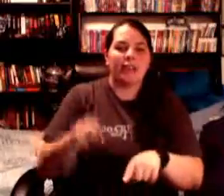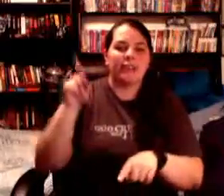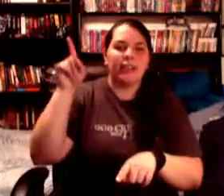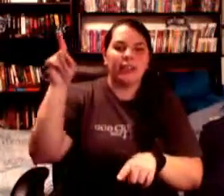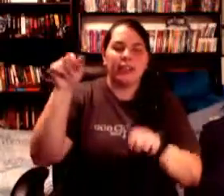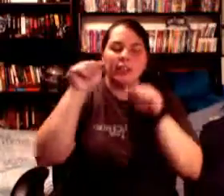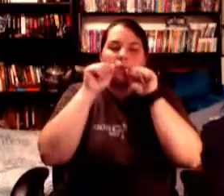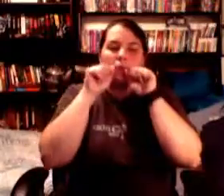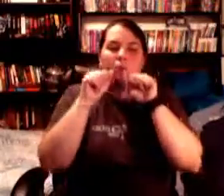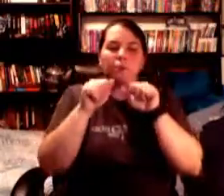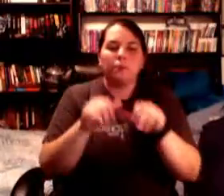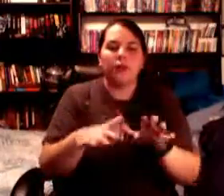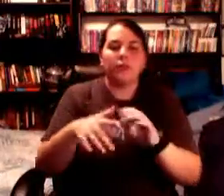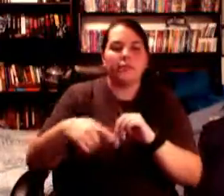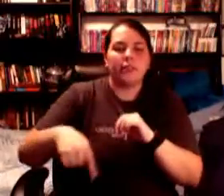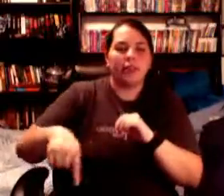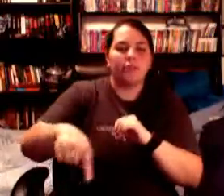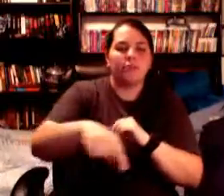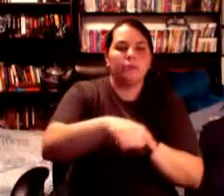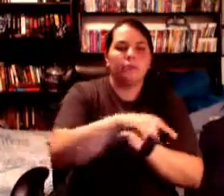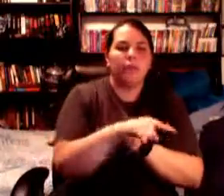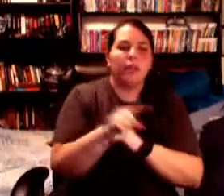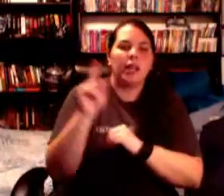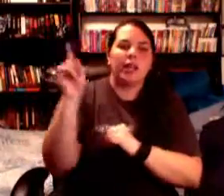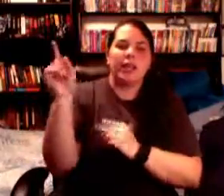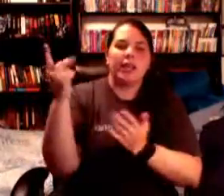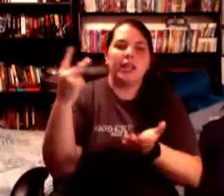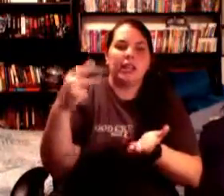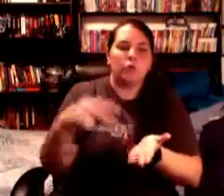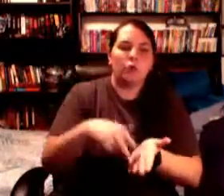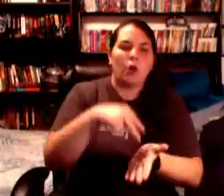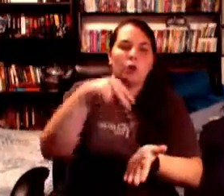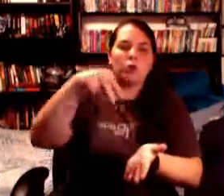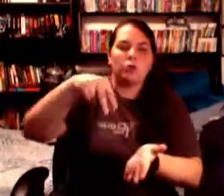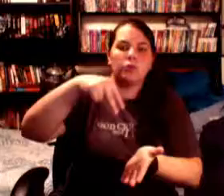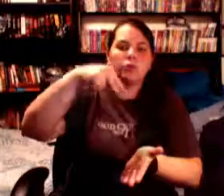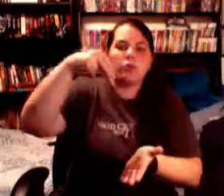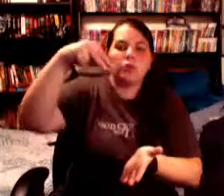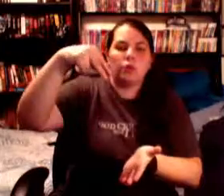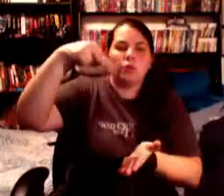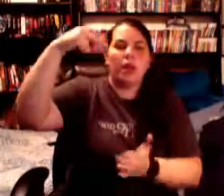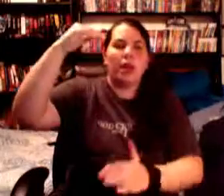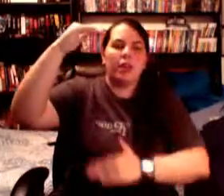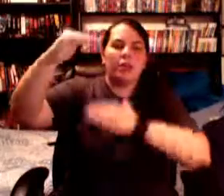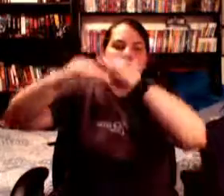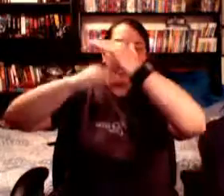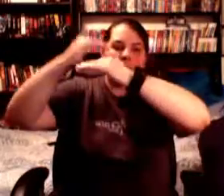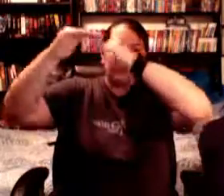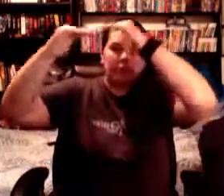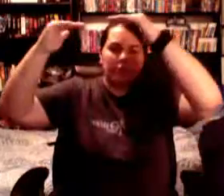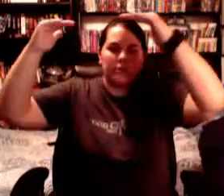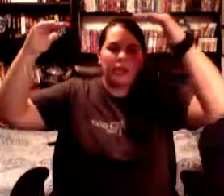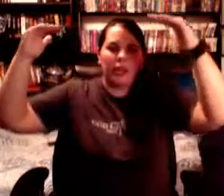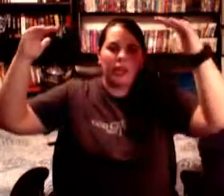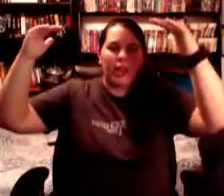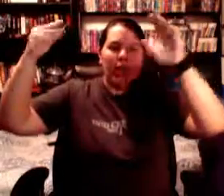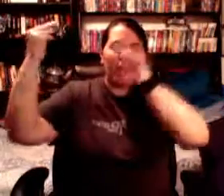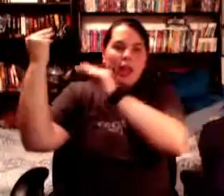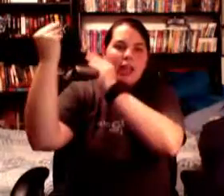as he blessed them, he rose to the heavens